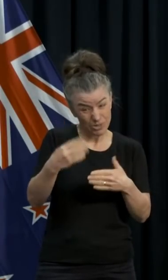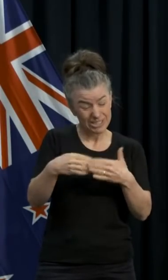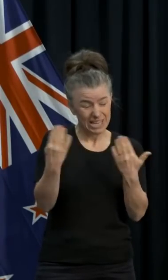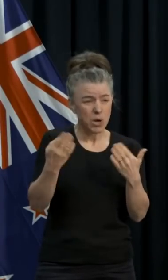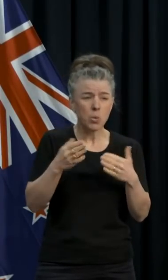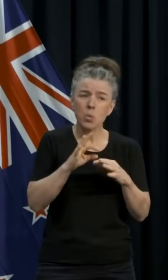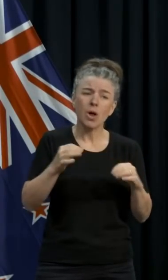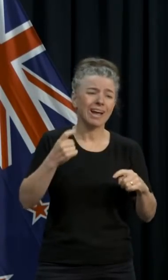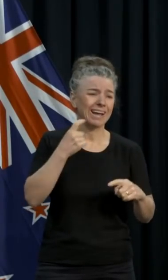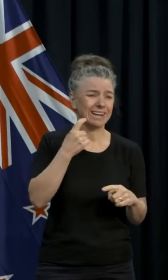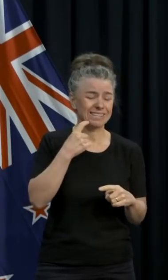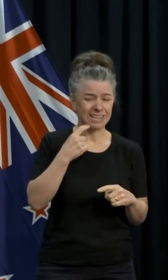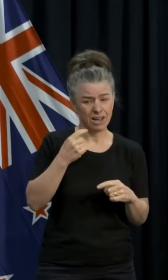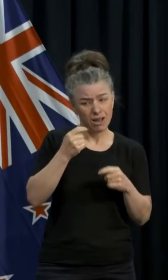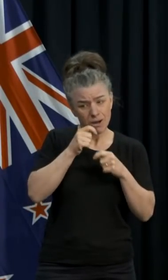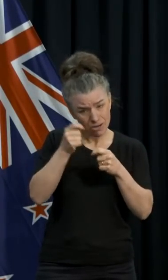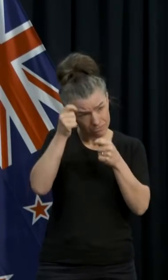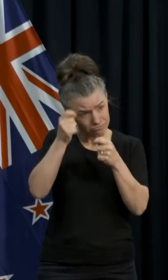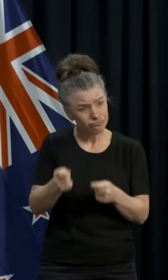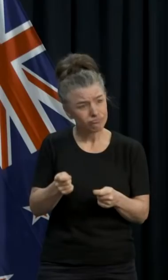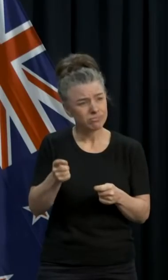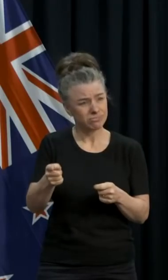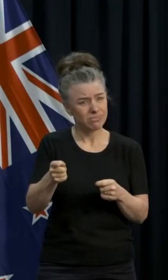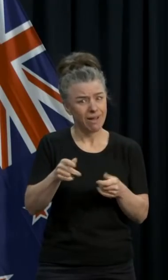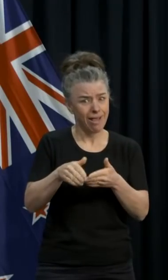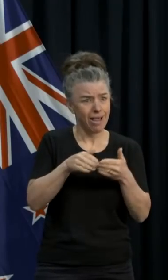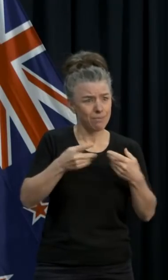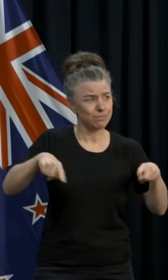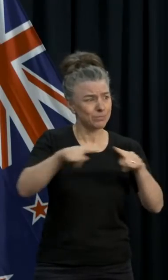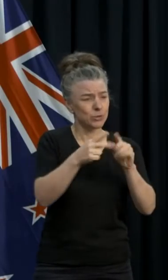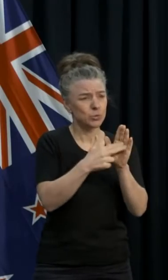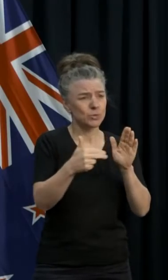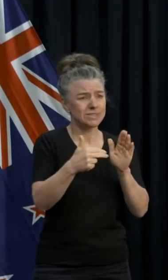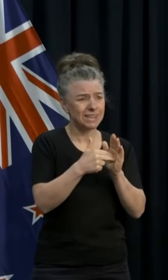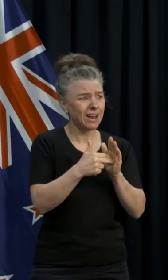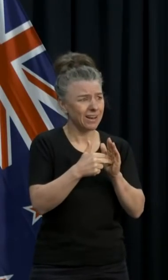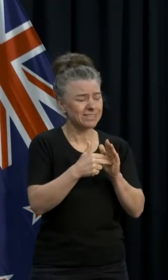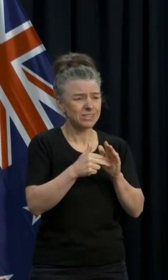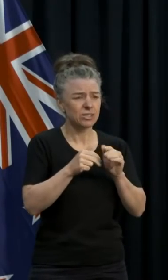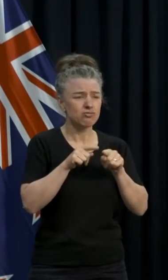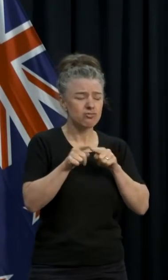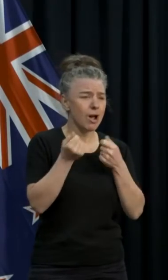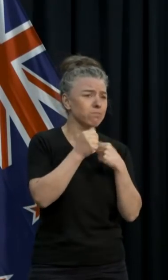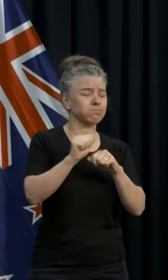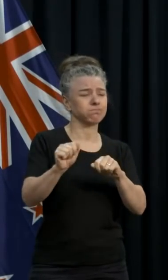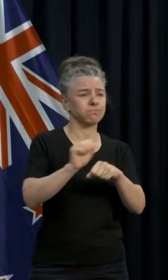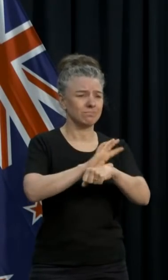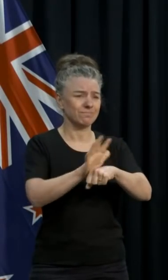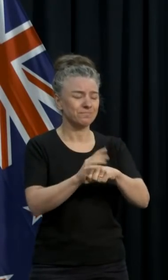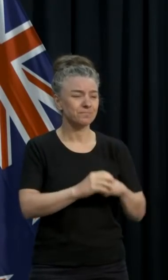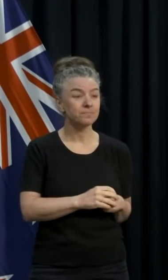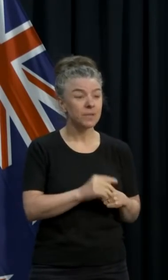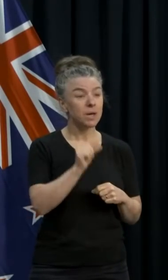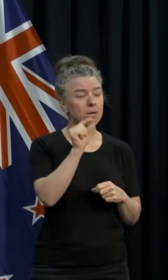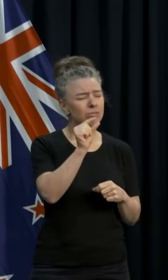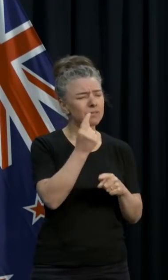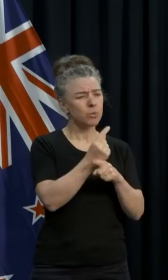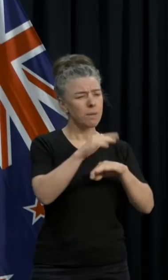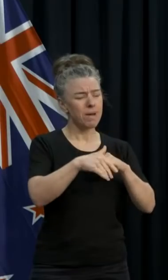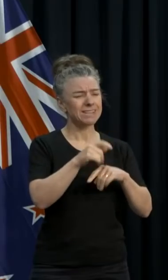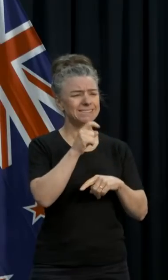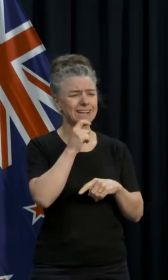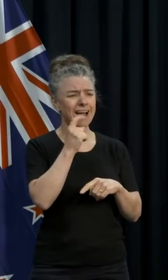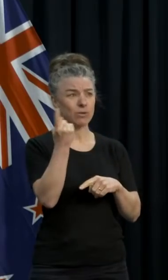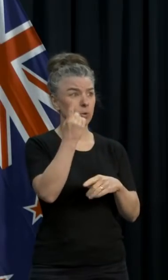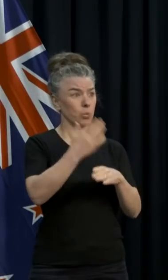their part in keeping our team of 5 million COVID-19 free. A brief word about staffing